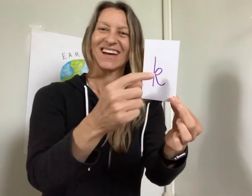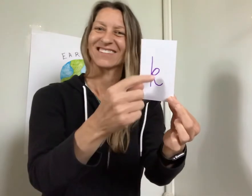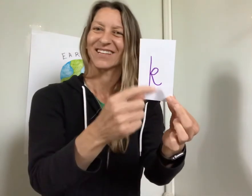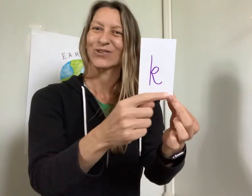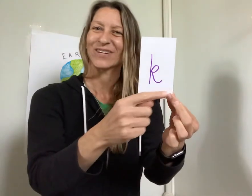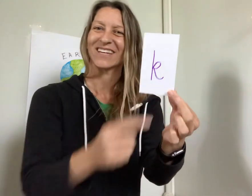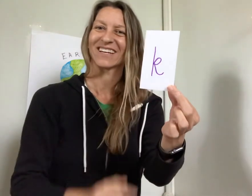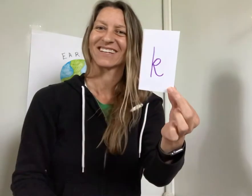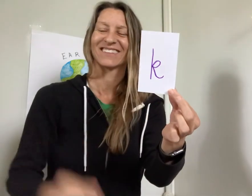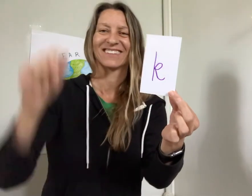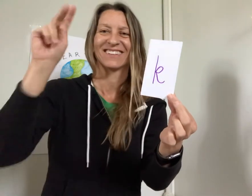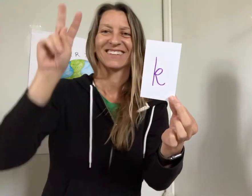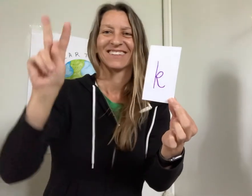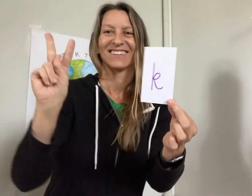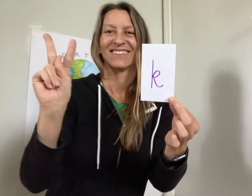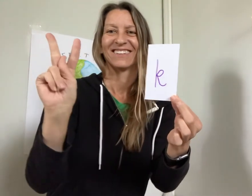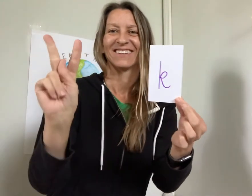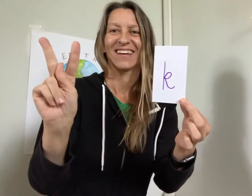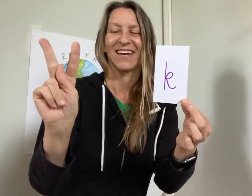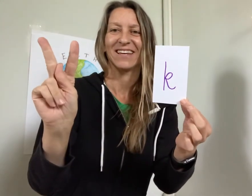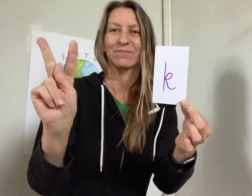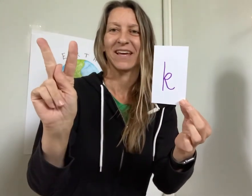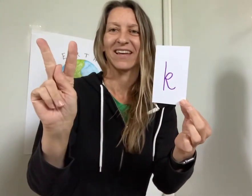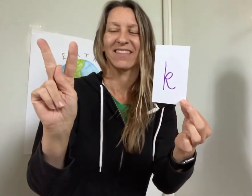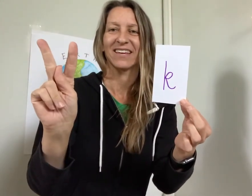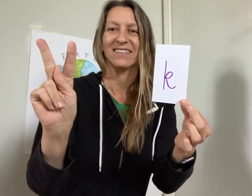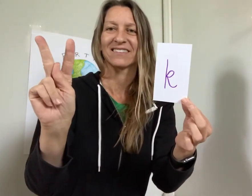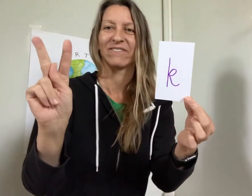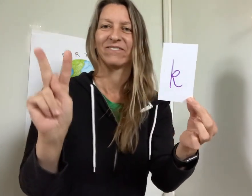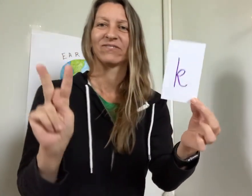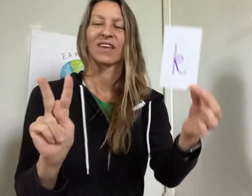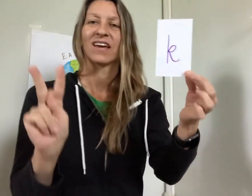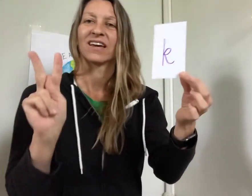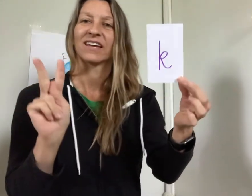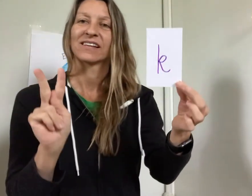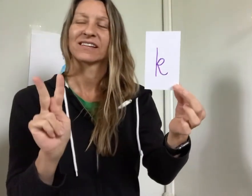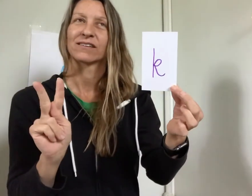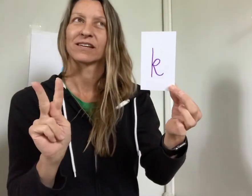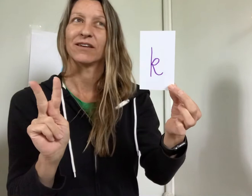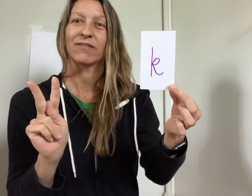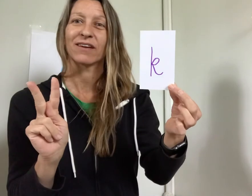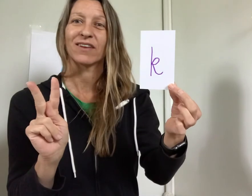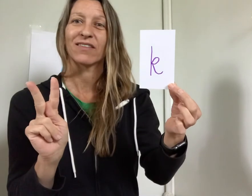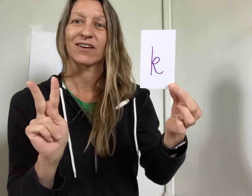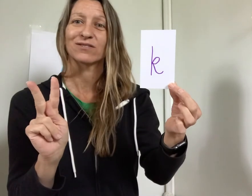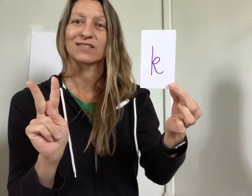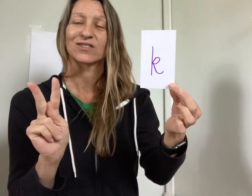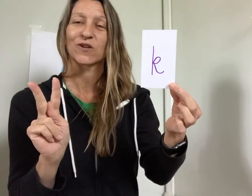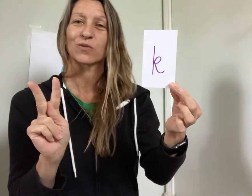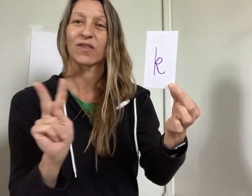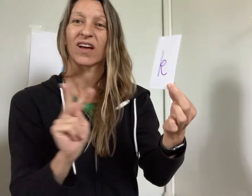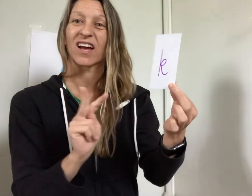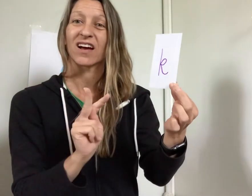a little kick. K is made like this. Can you think of anything else that starts with a K